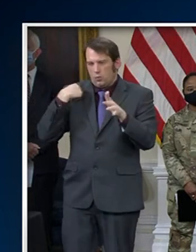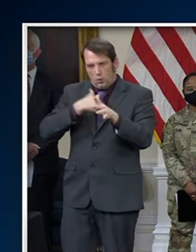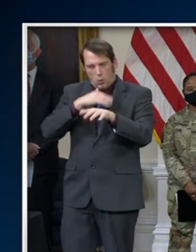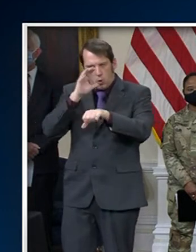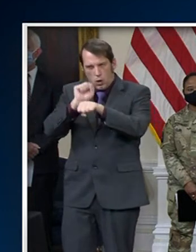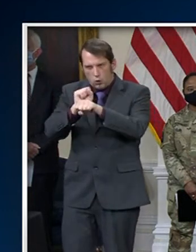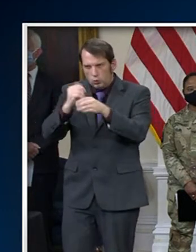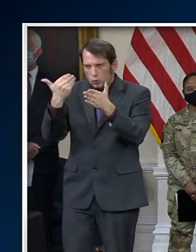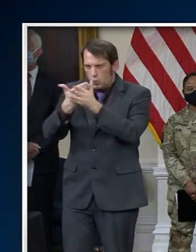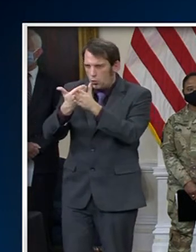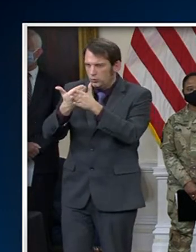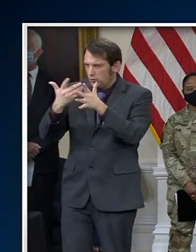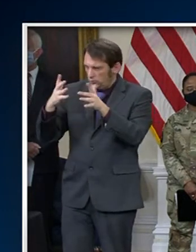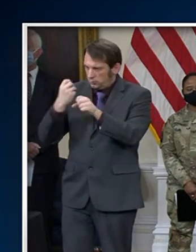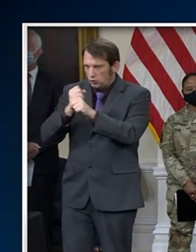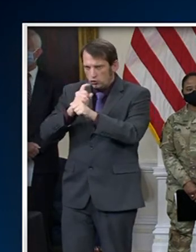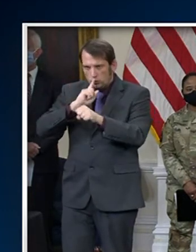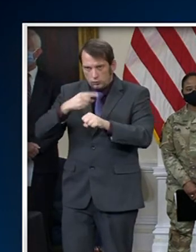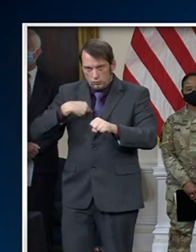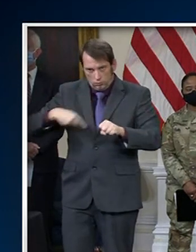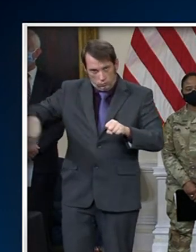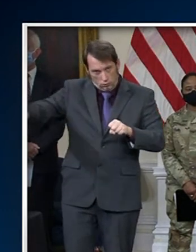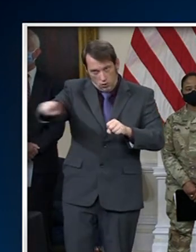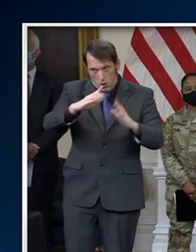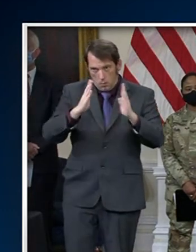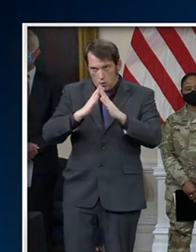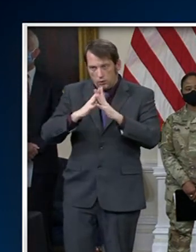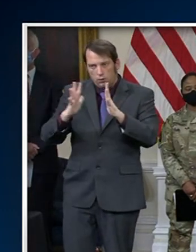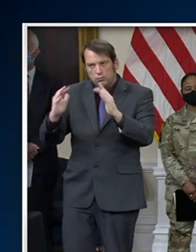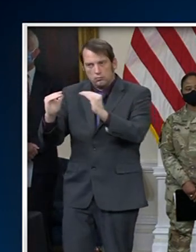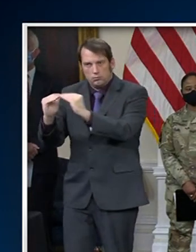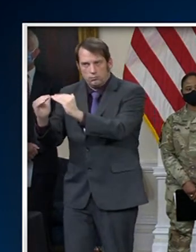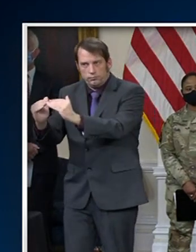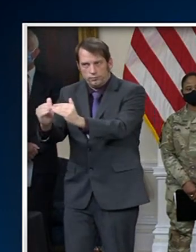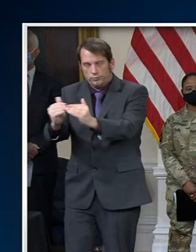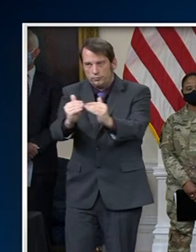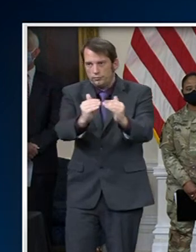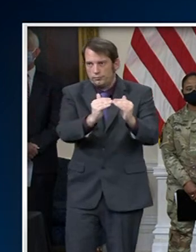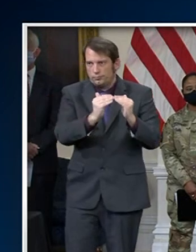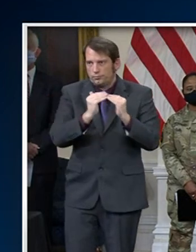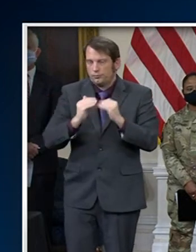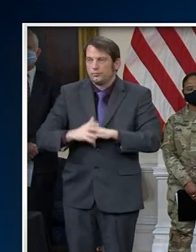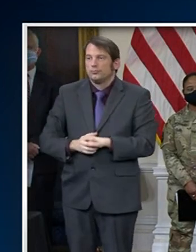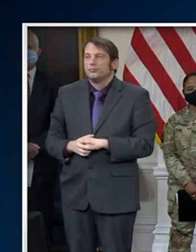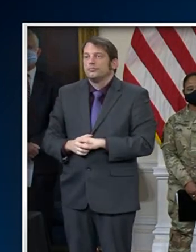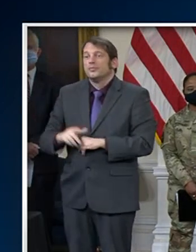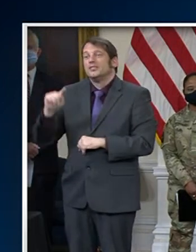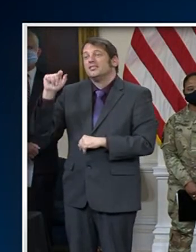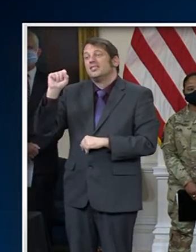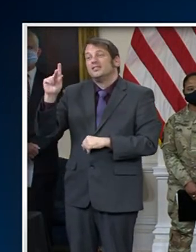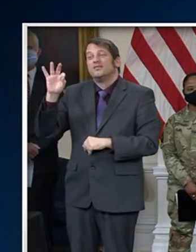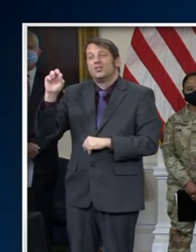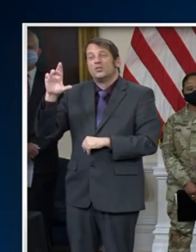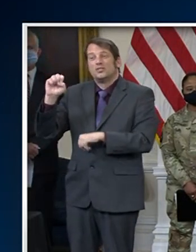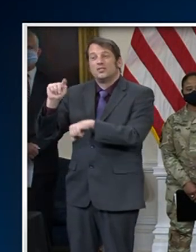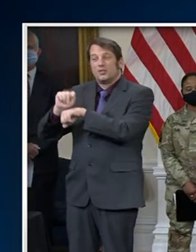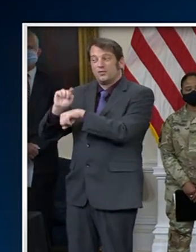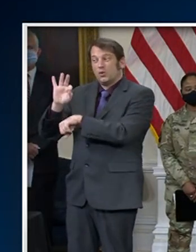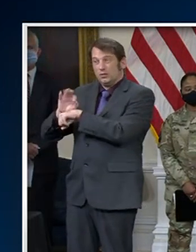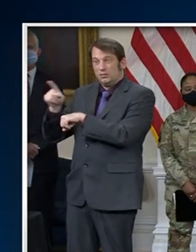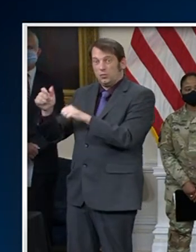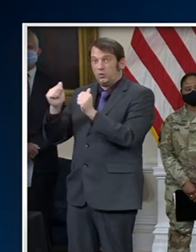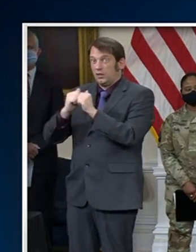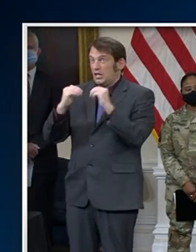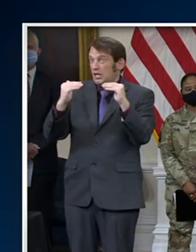equity initiatives. In addition, General Burkhead and the task force, along with the equity officers appointed from each